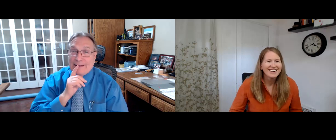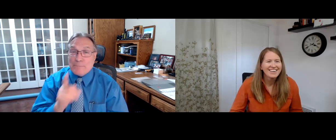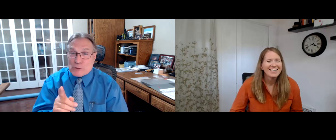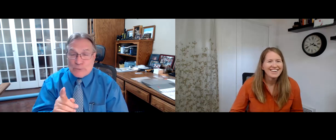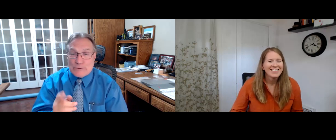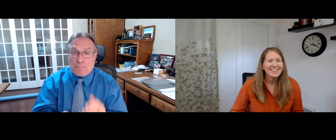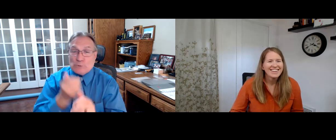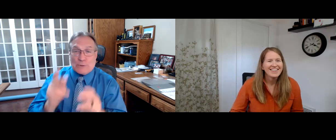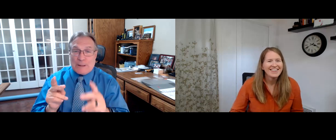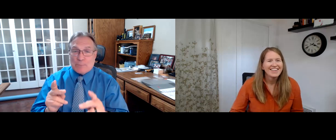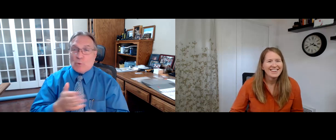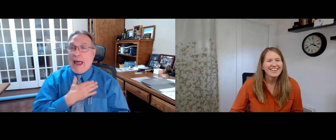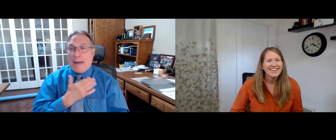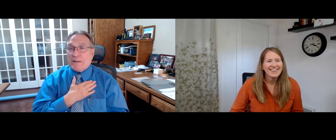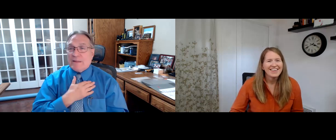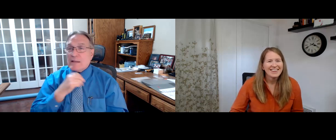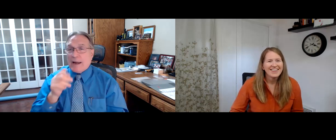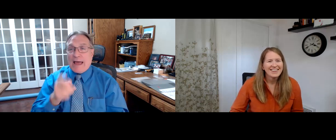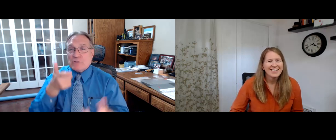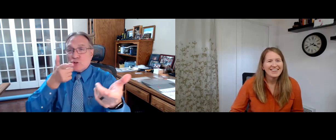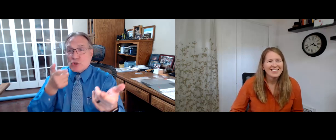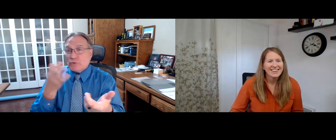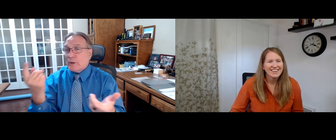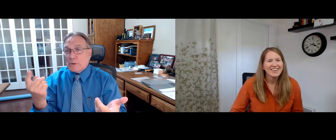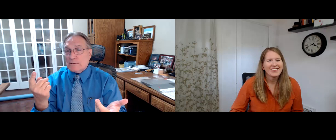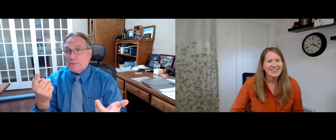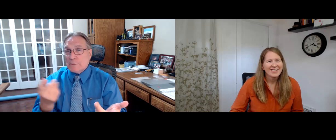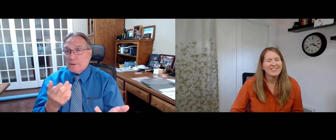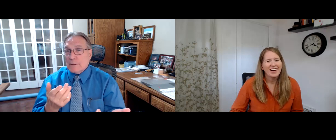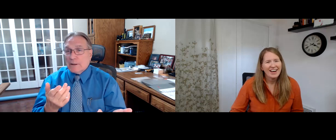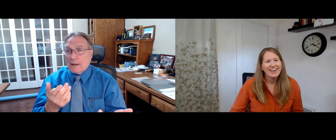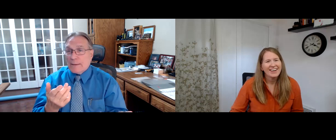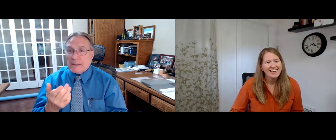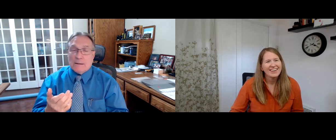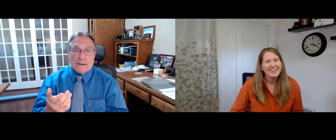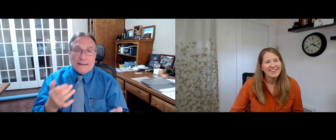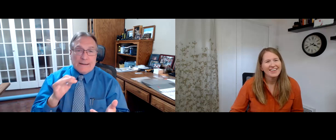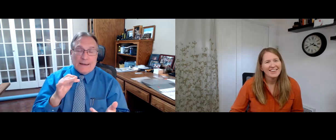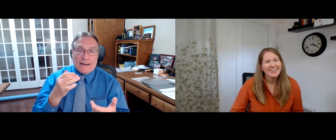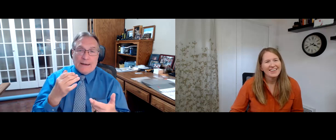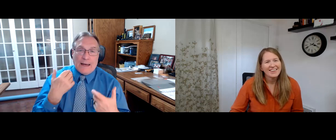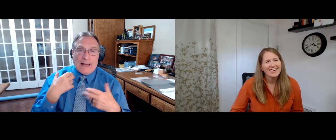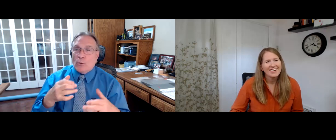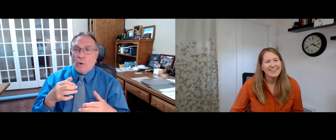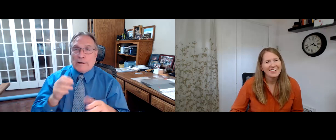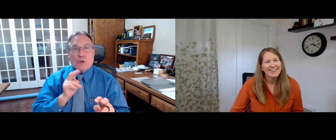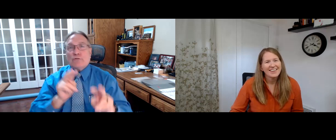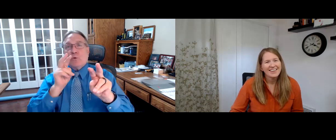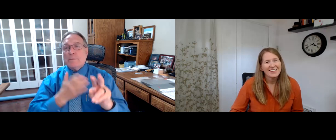I'm sure that most of the people were happy they not have to shoot someone. I mean, I don't want to look forward in